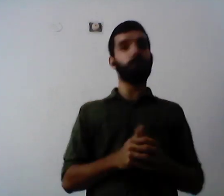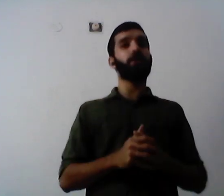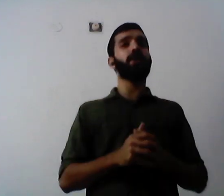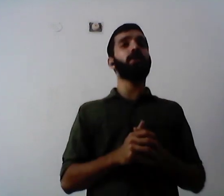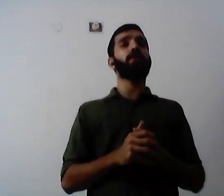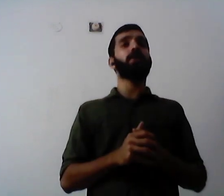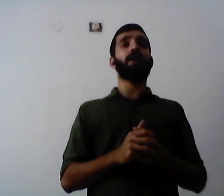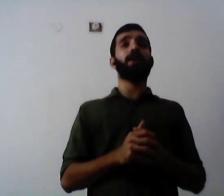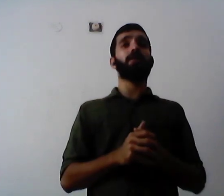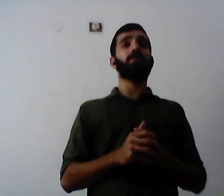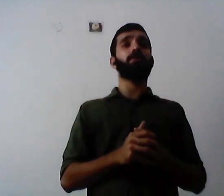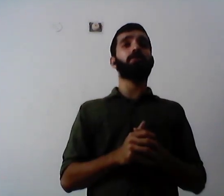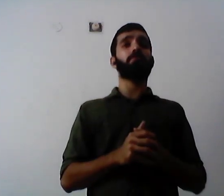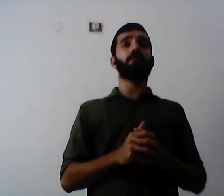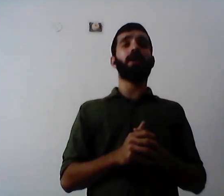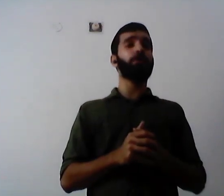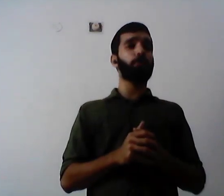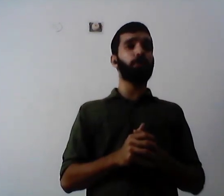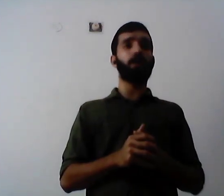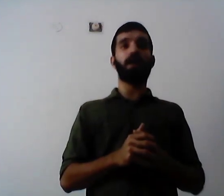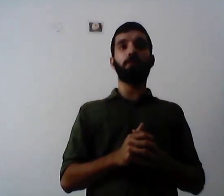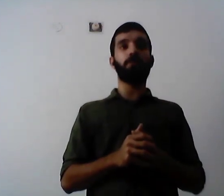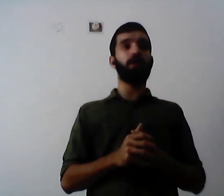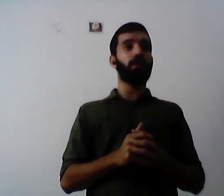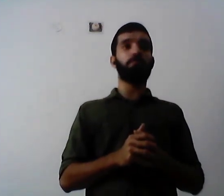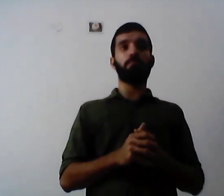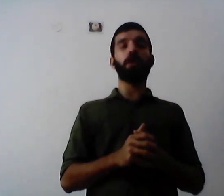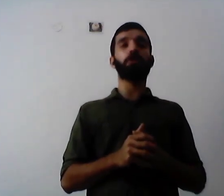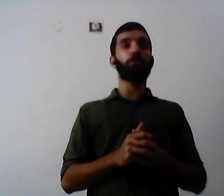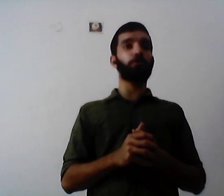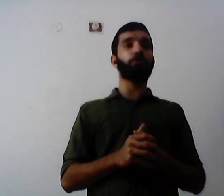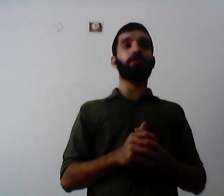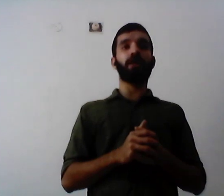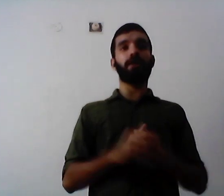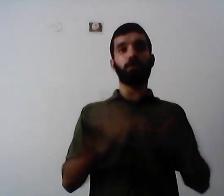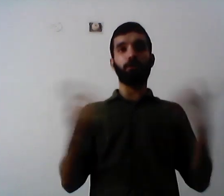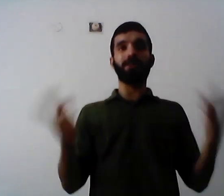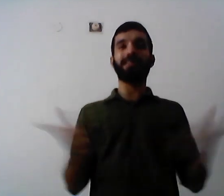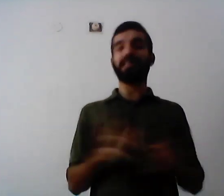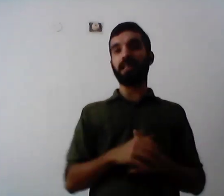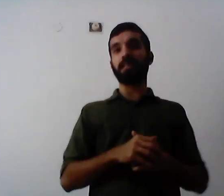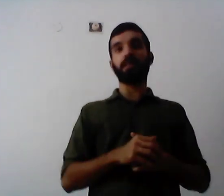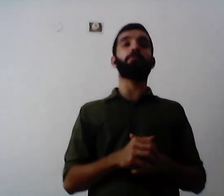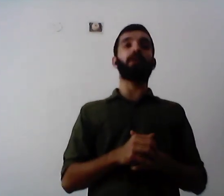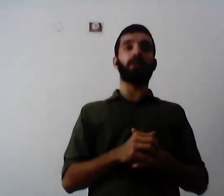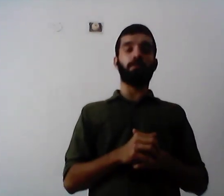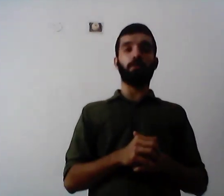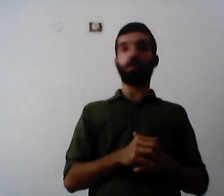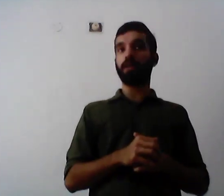today, and as usual I'll be making you to recollect all these things in the beginning. Okay.